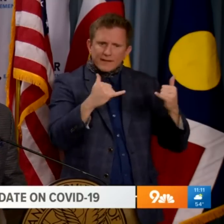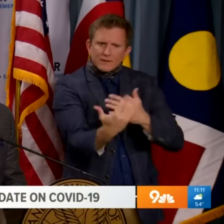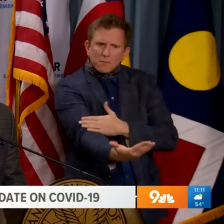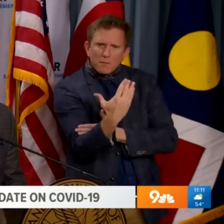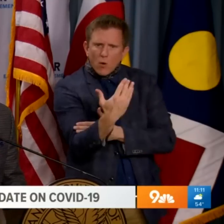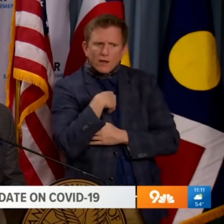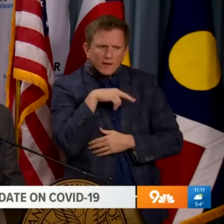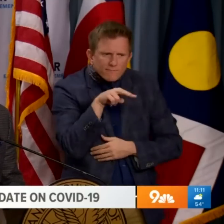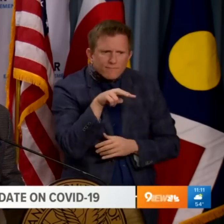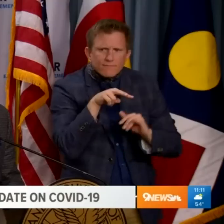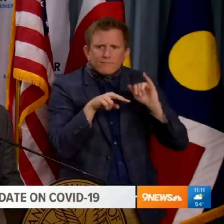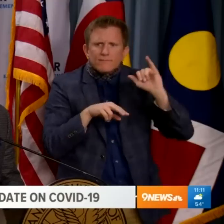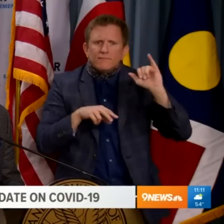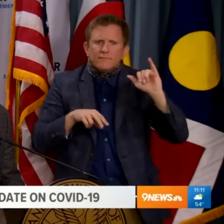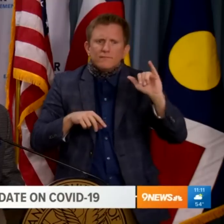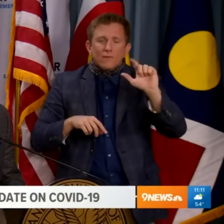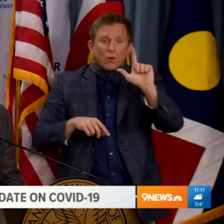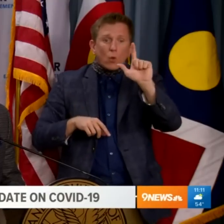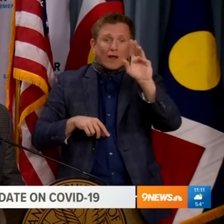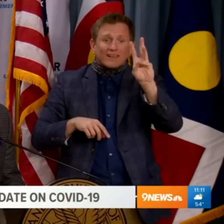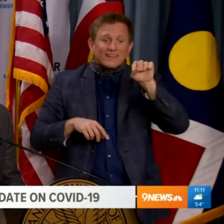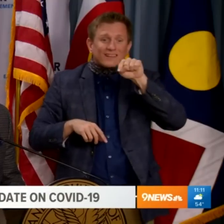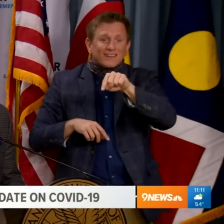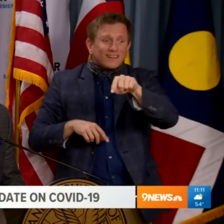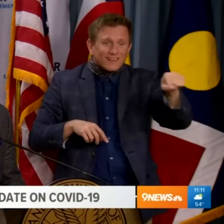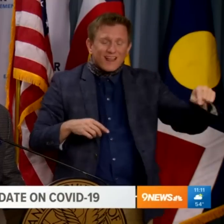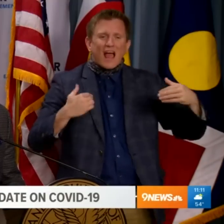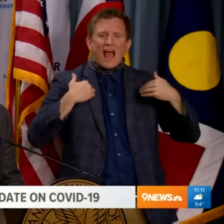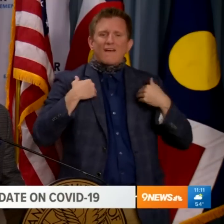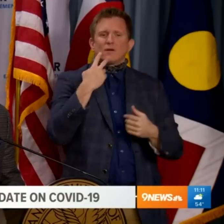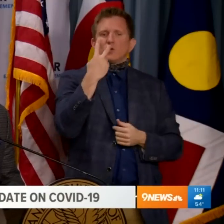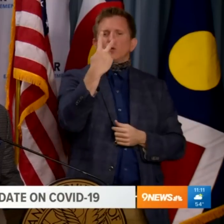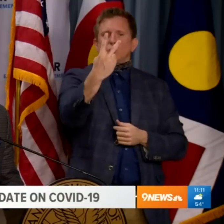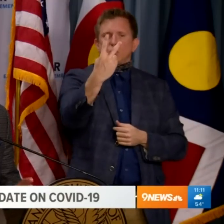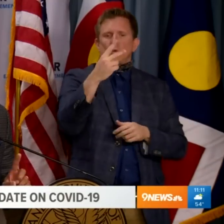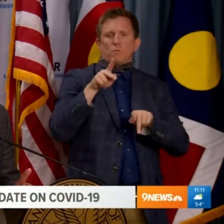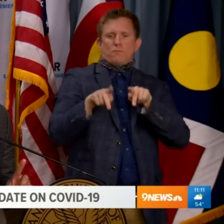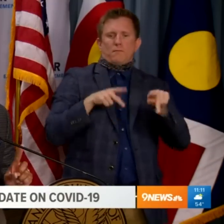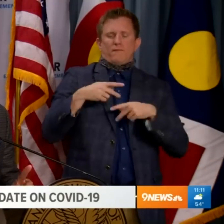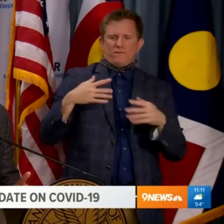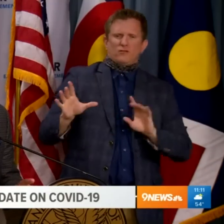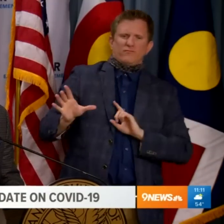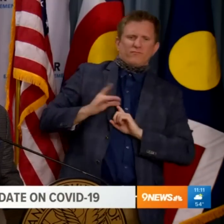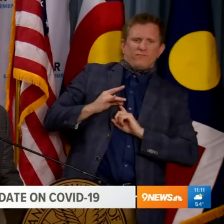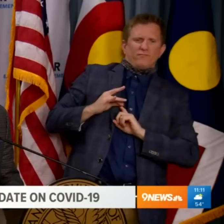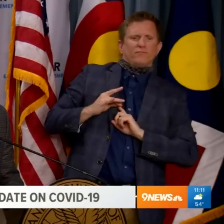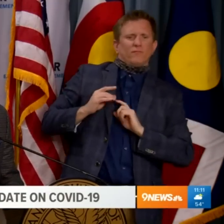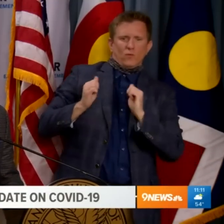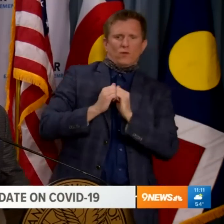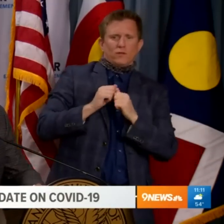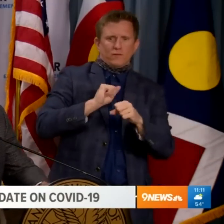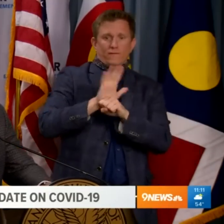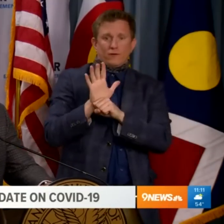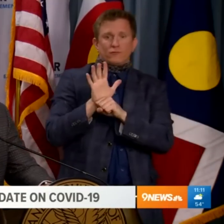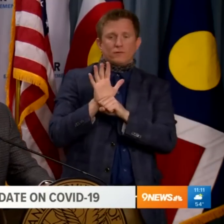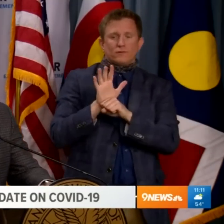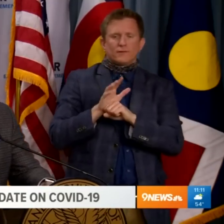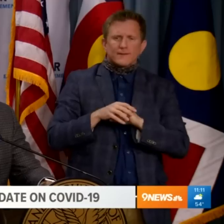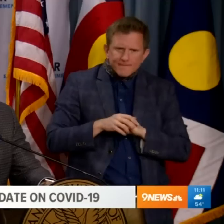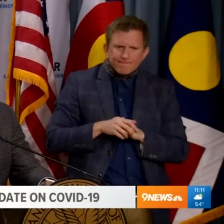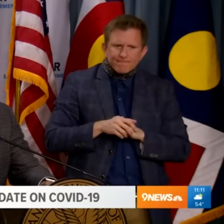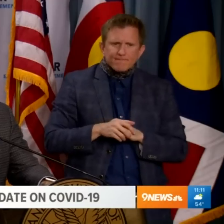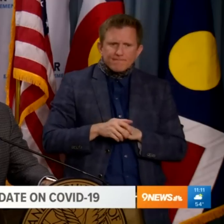sets of public health orders, outlining policies, procedures, and protocols to keep their patients and staff safe